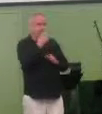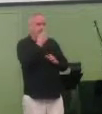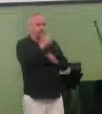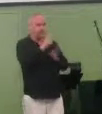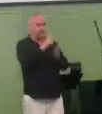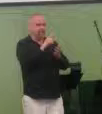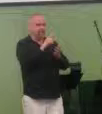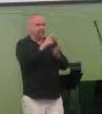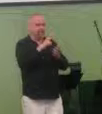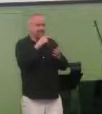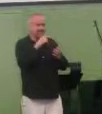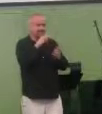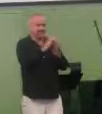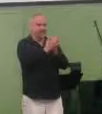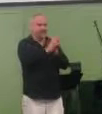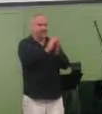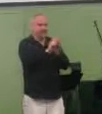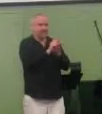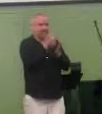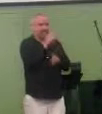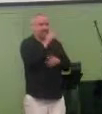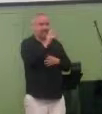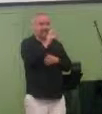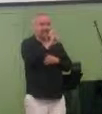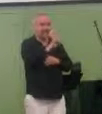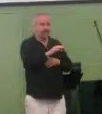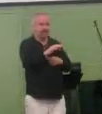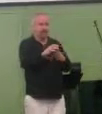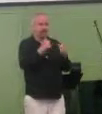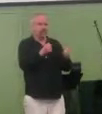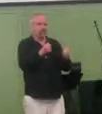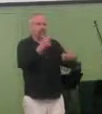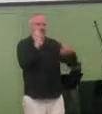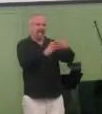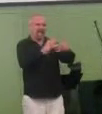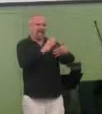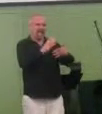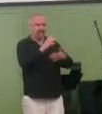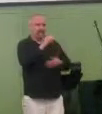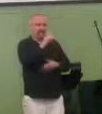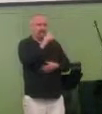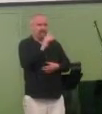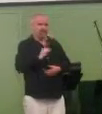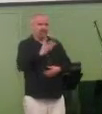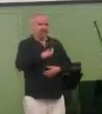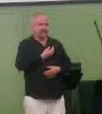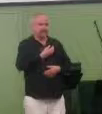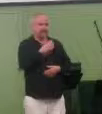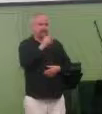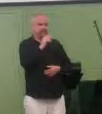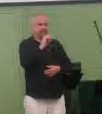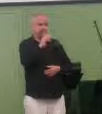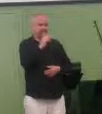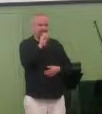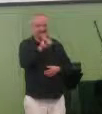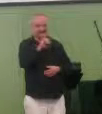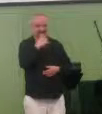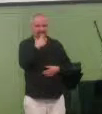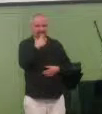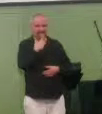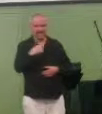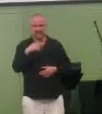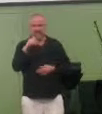Transsexual Empire in 1979, a virulently anti-transsexual text that essentially claimed that trans women were